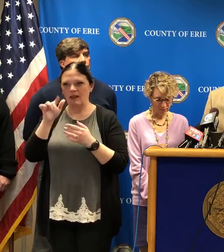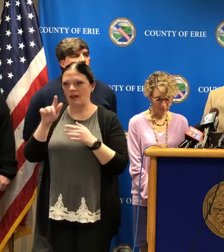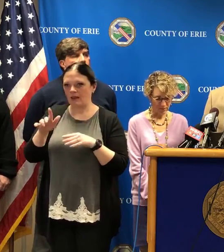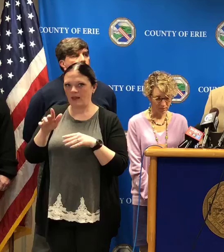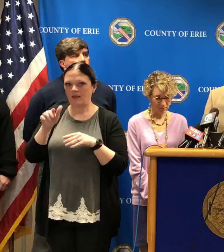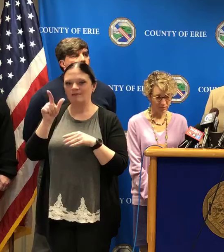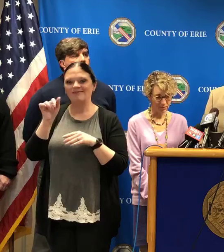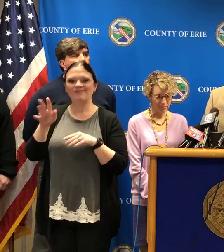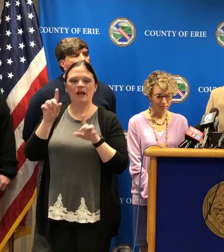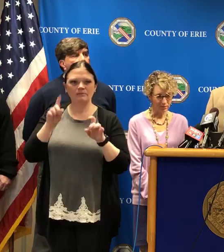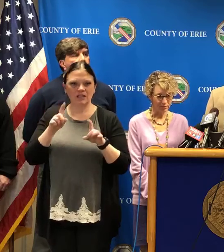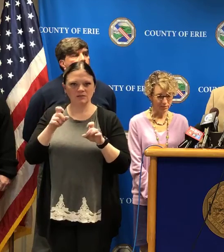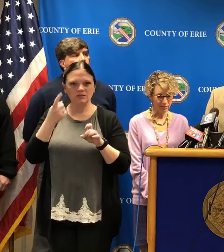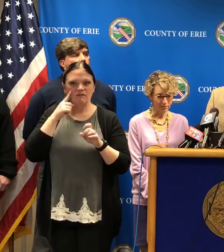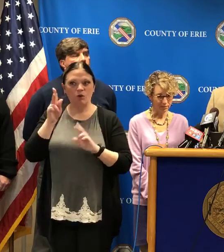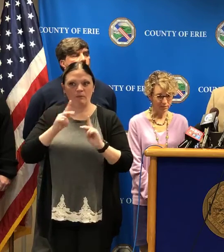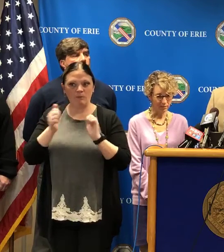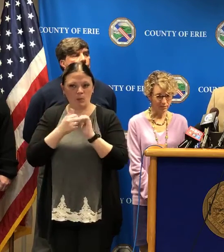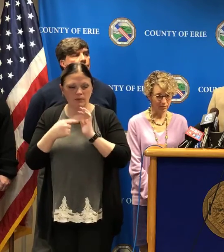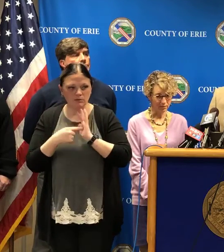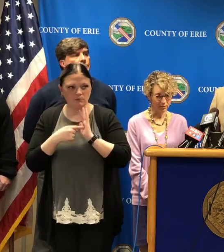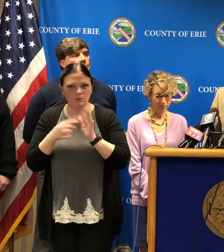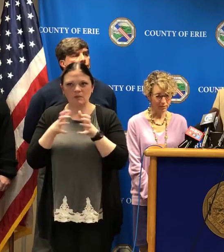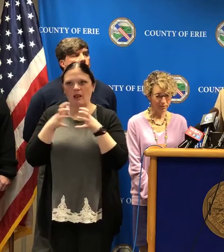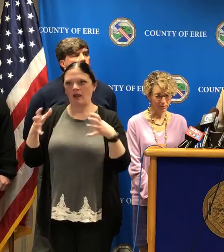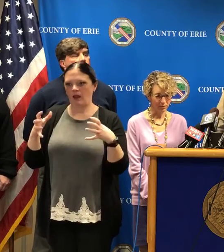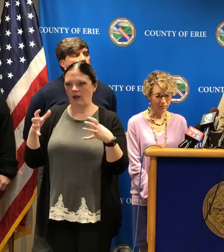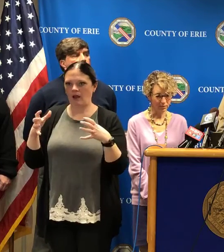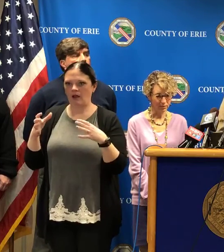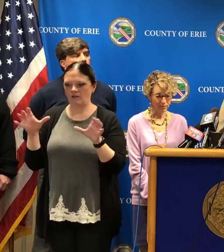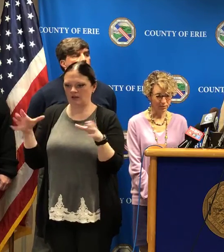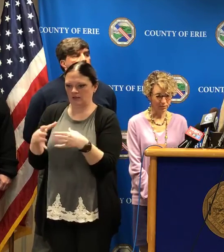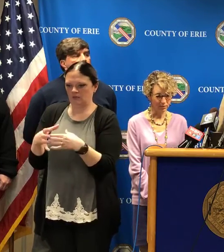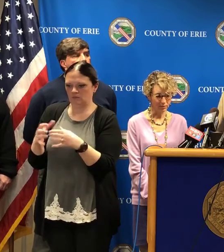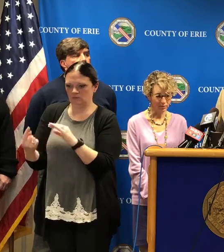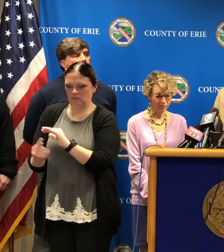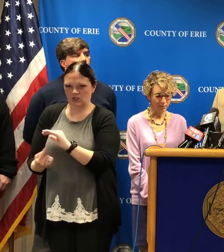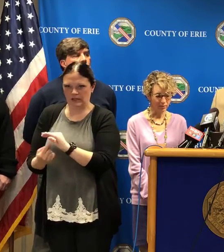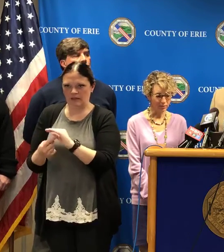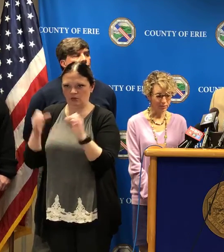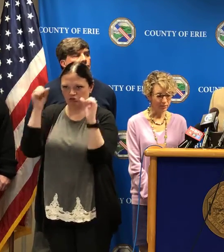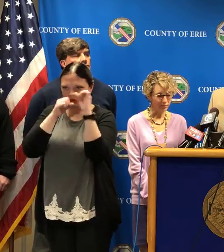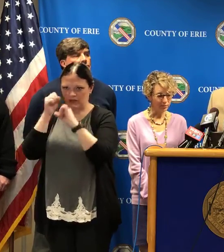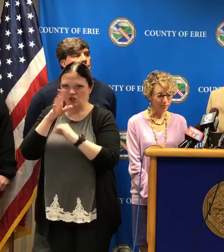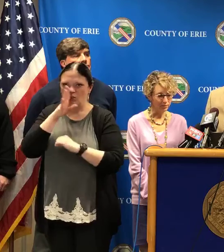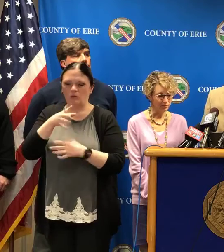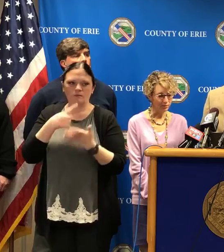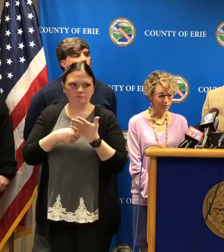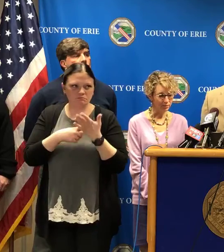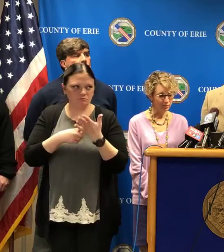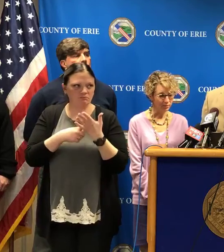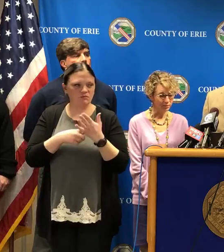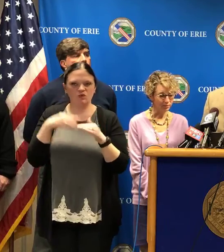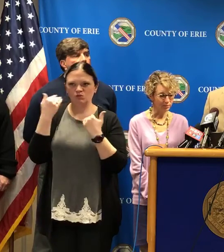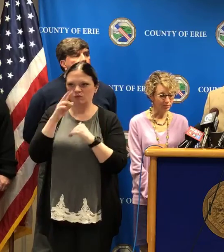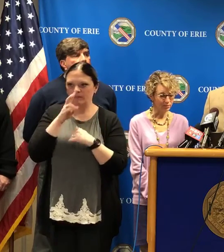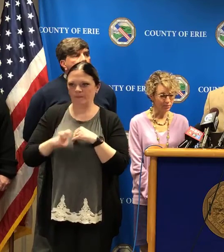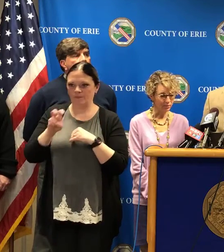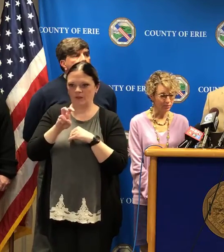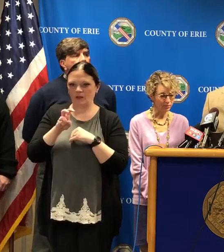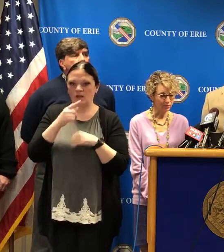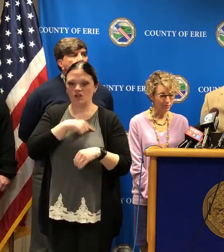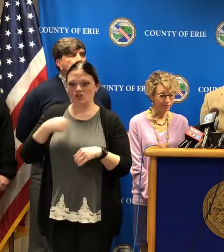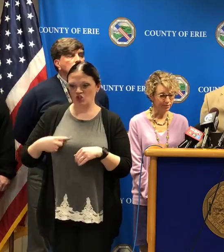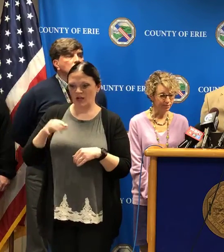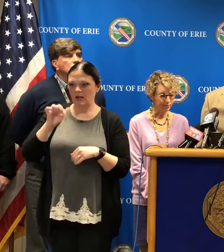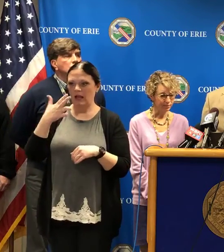of symptomatic individuals. Lots of containment strategies, and we'll go into the latest travel restrictions and recommendations. China, Iran, and most